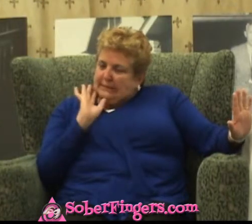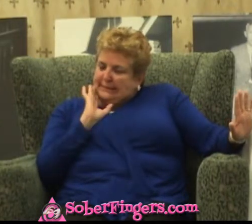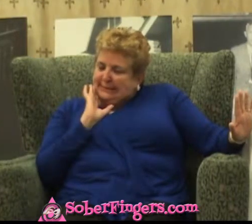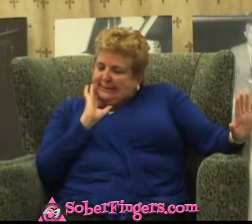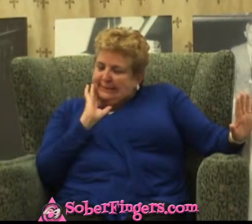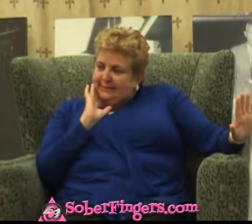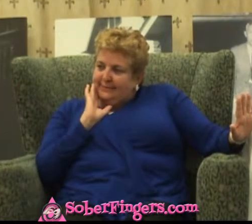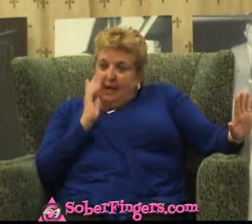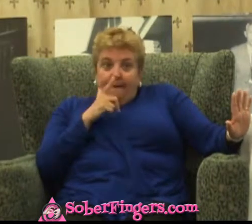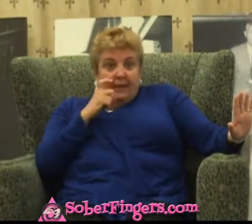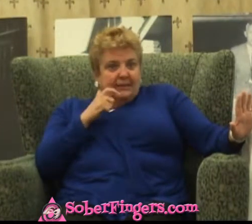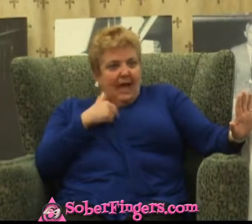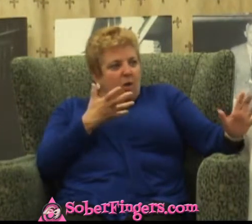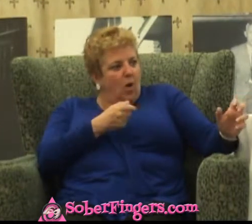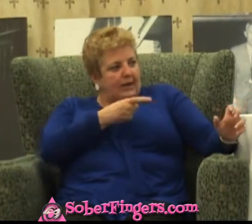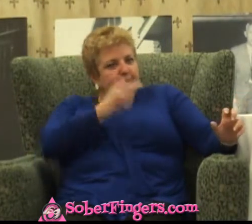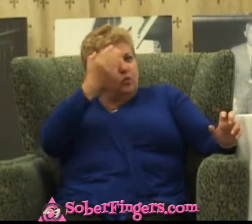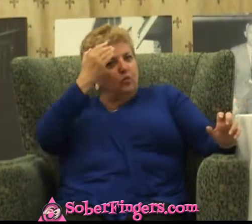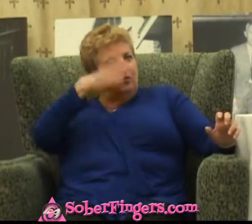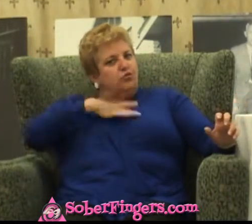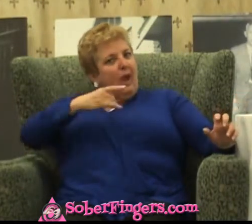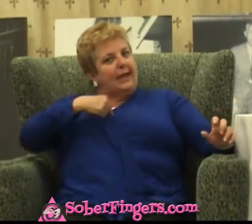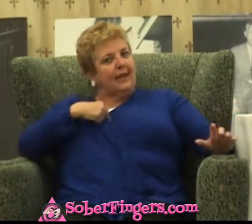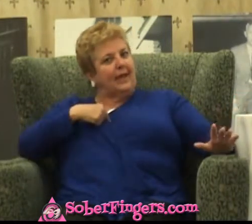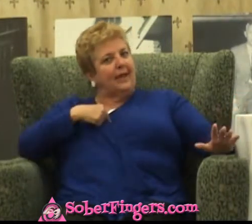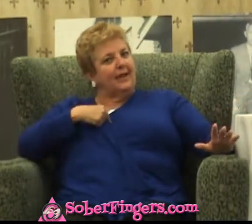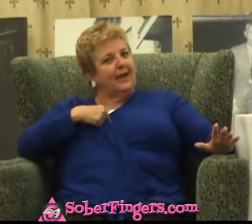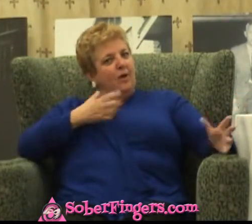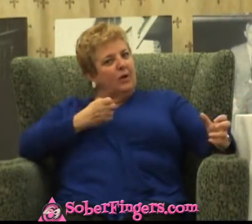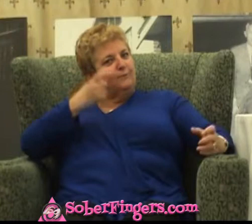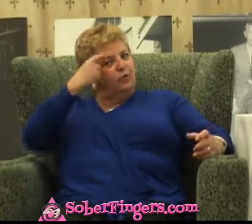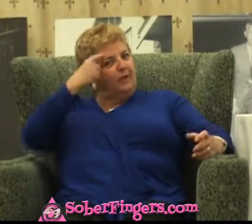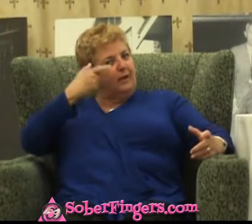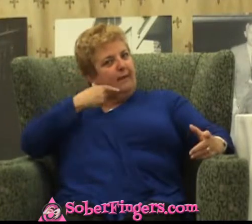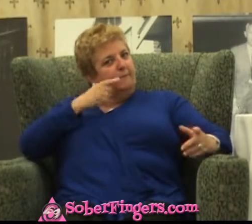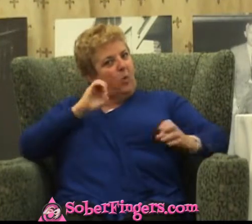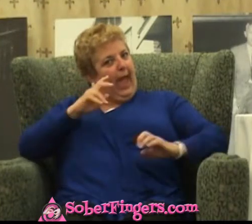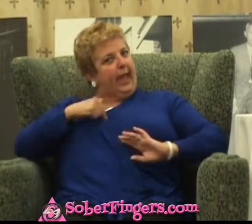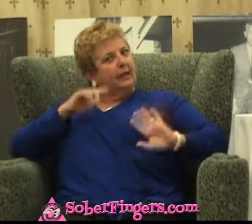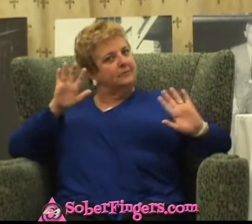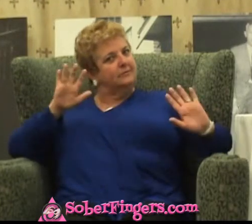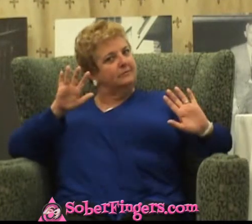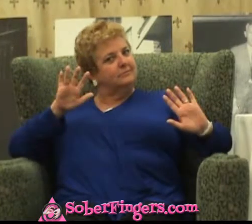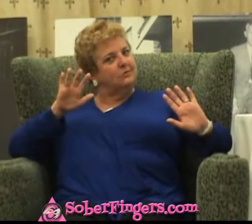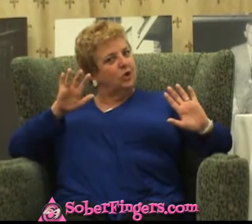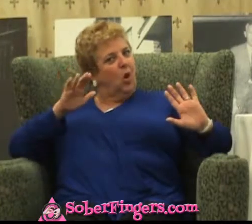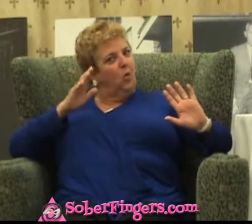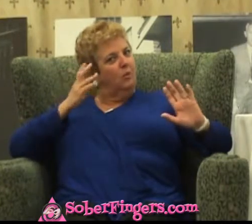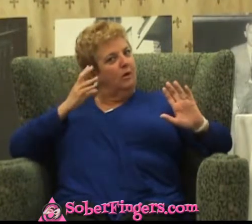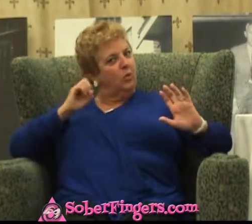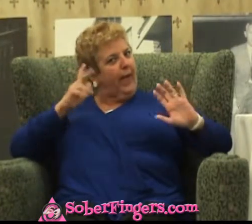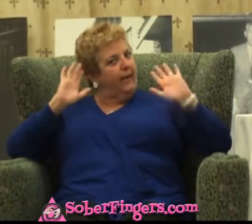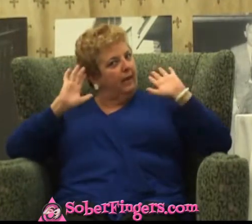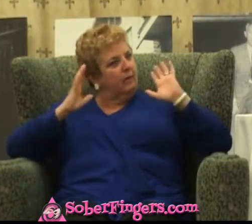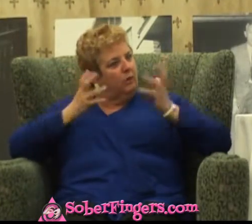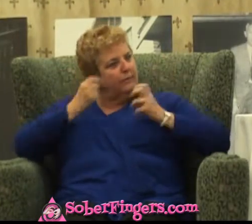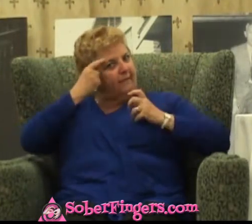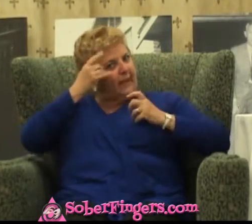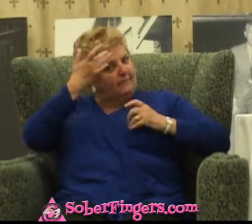Because I want him to think well of me, you know, how advanced I am. My nobility quotient. So I said,